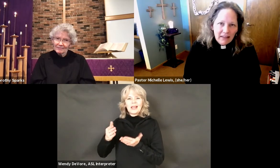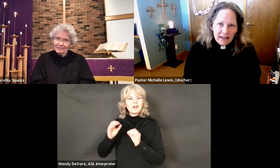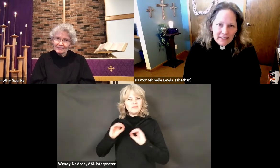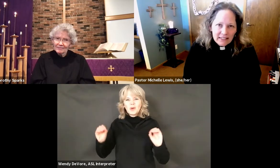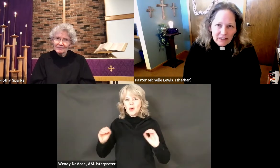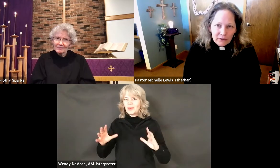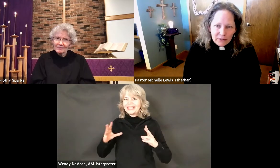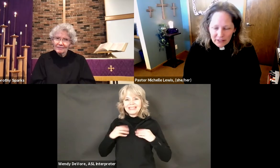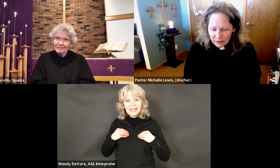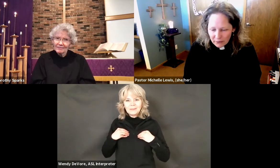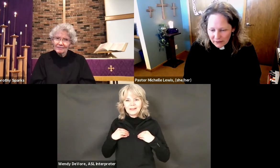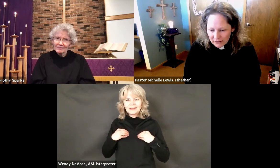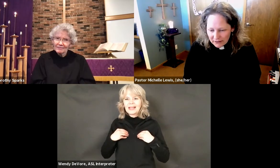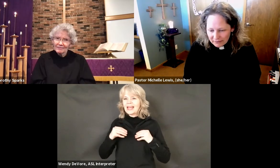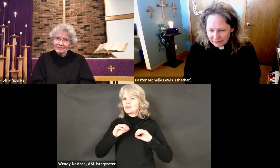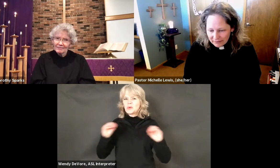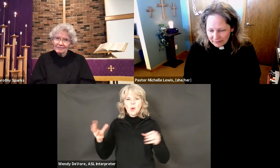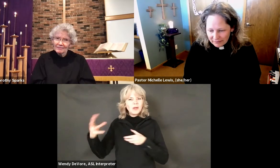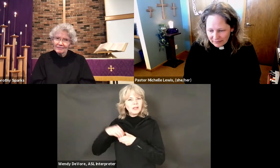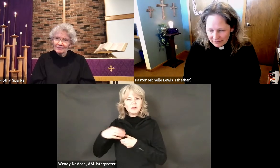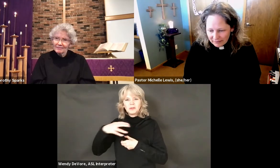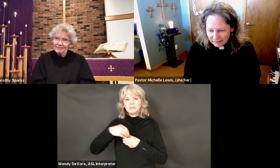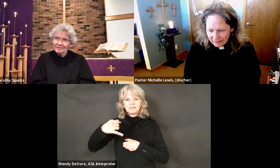and less inclusion in the world.